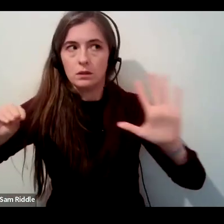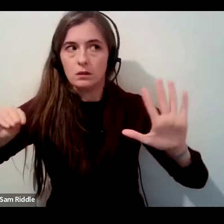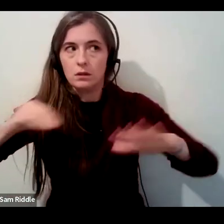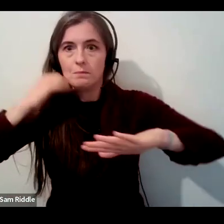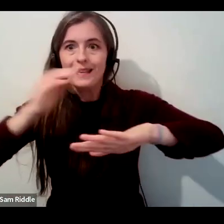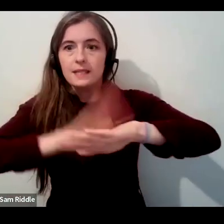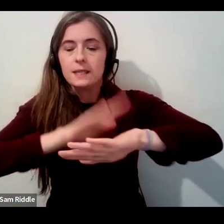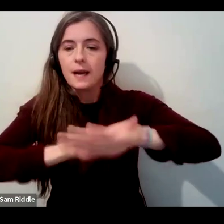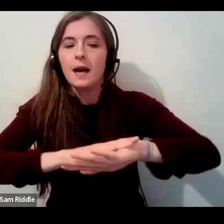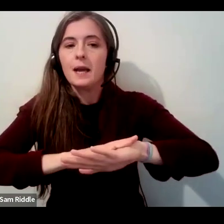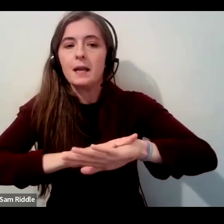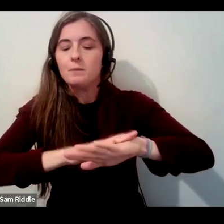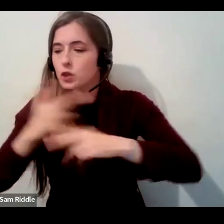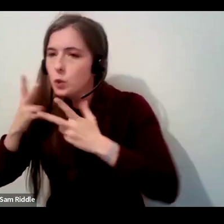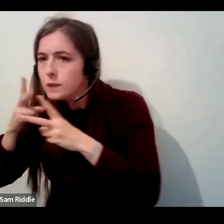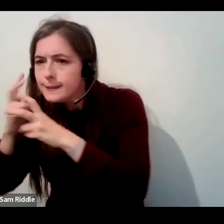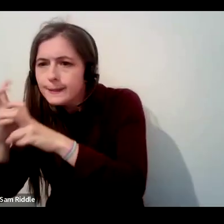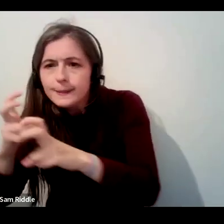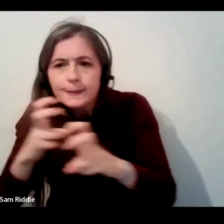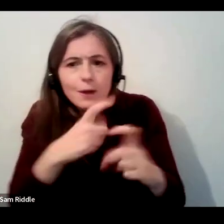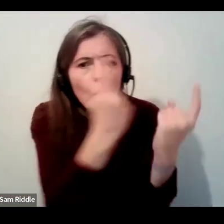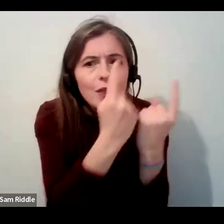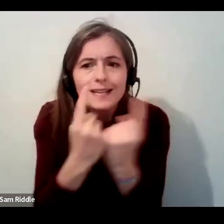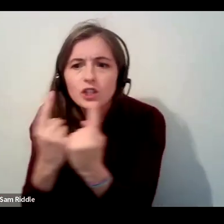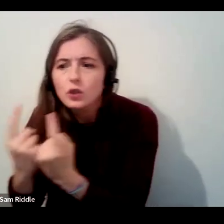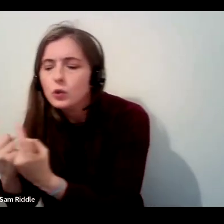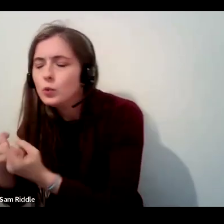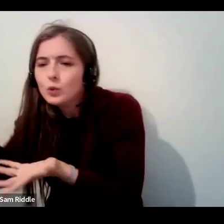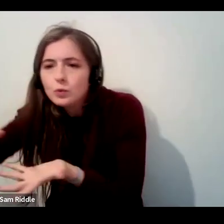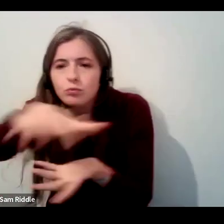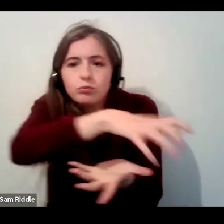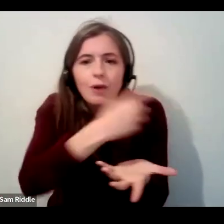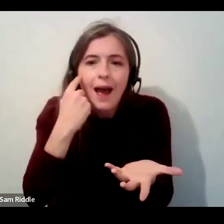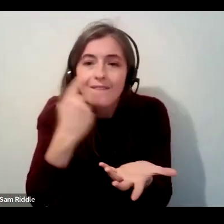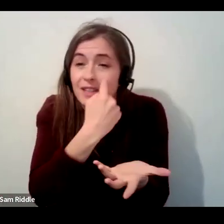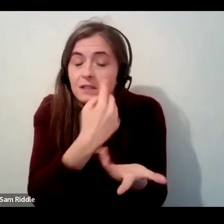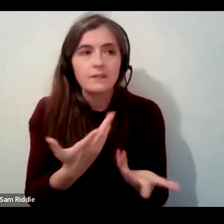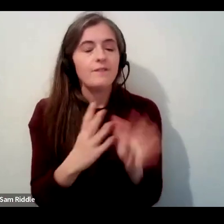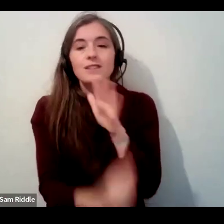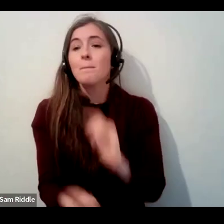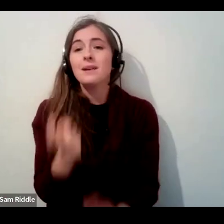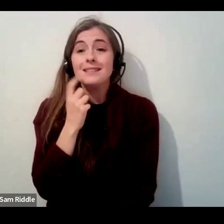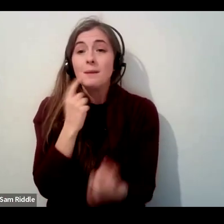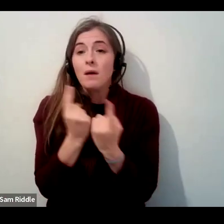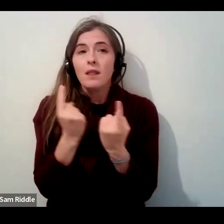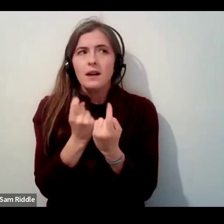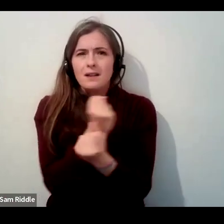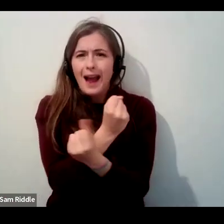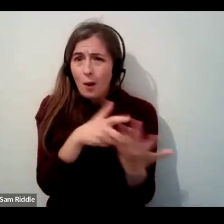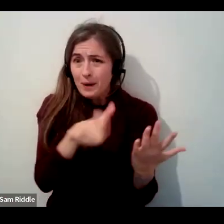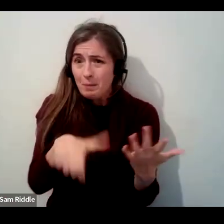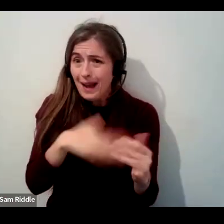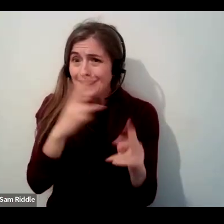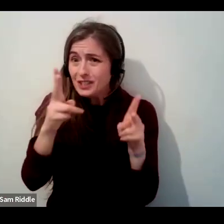all the issues, to gather all the evidence. Simple things like how many people are actually dying in pain. We don't know. There aren't